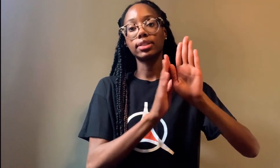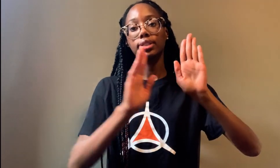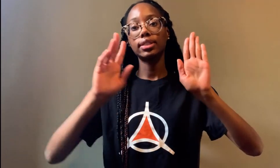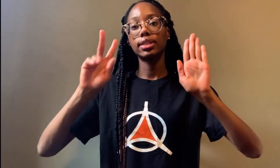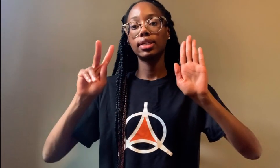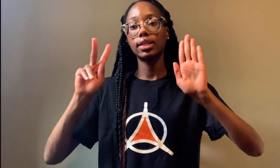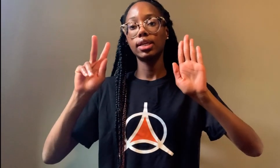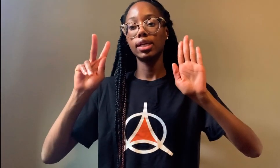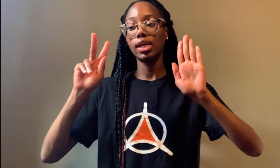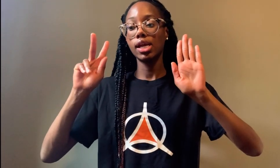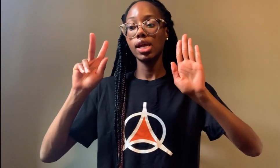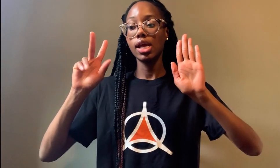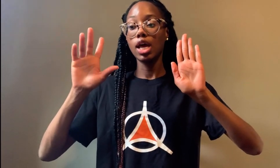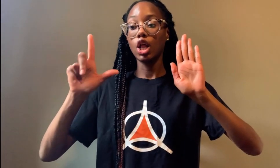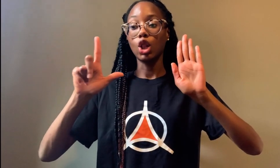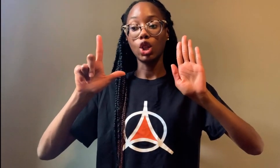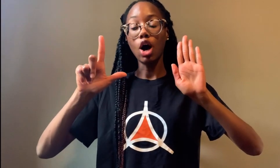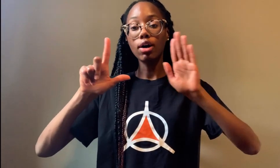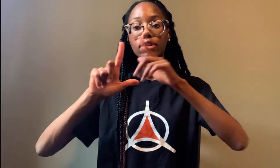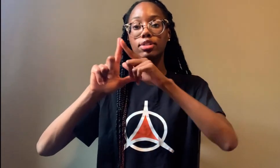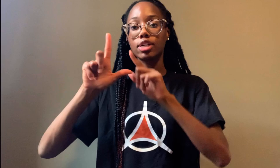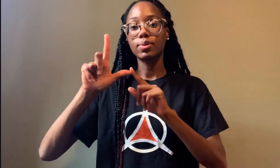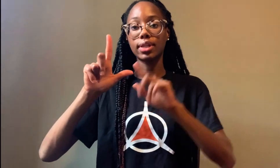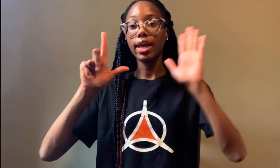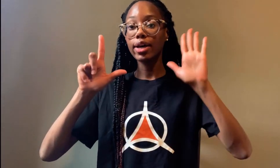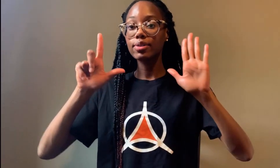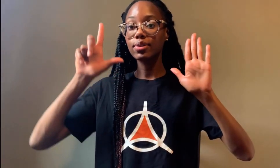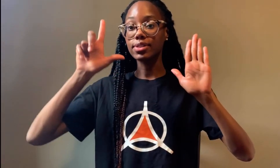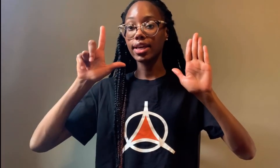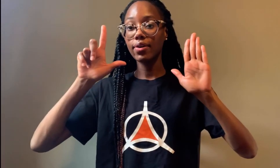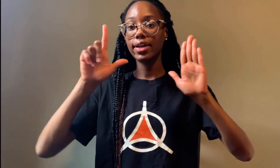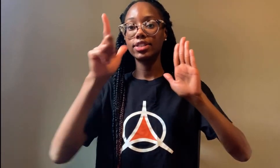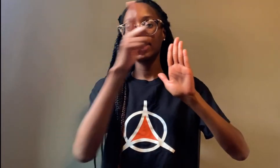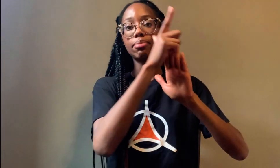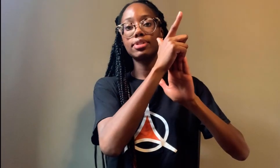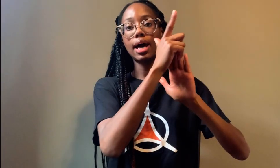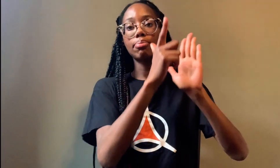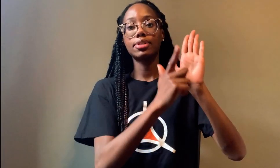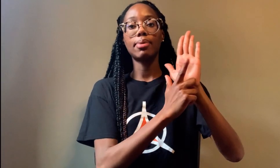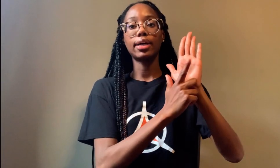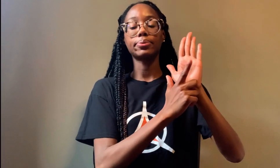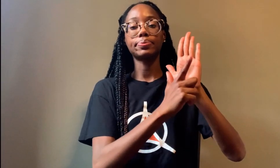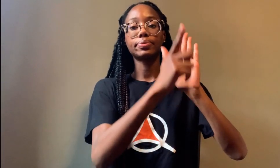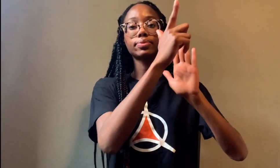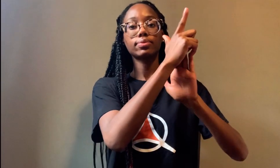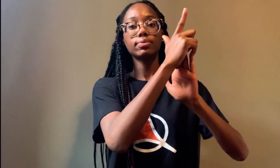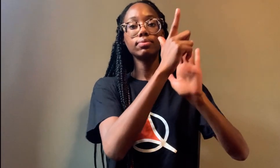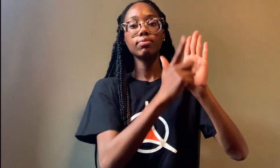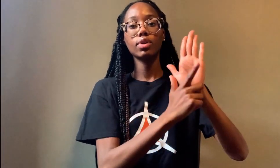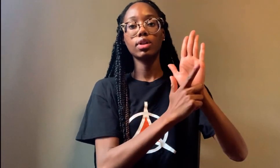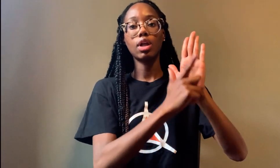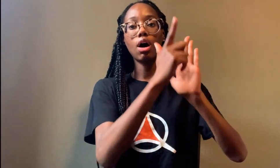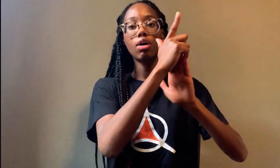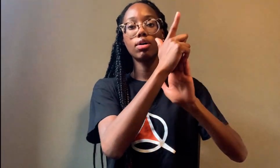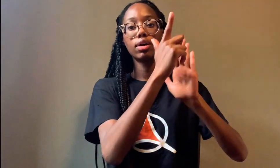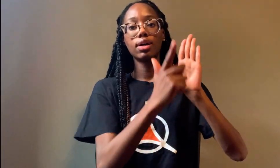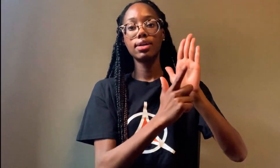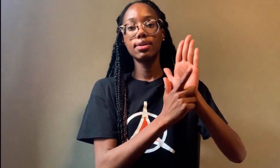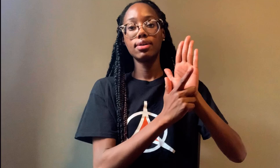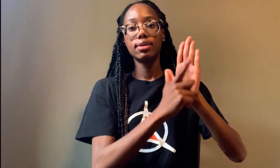in. Law starts with an L, so it's an L hand shape, top to bottom. Law,